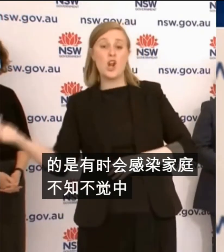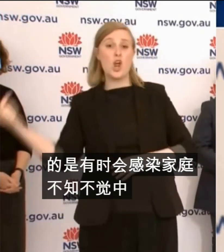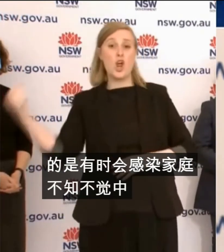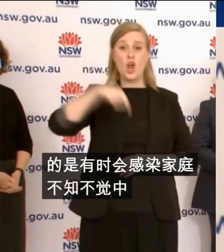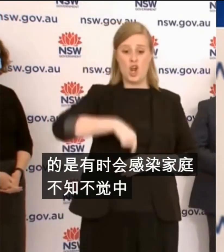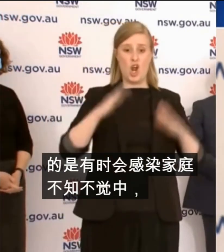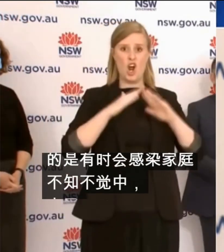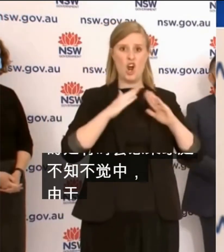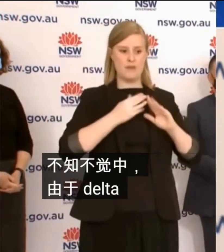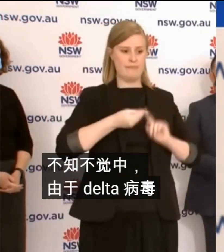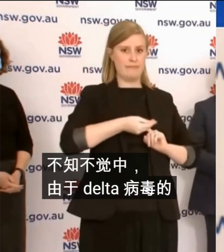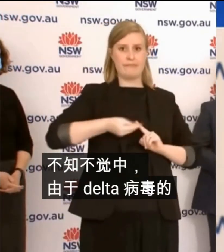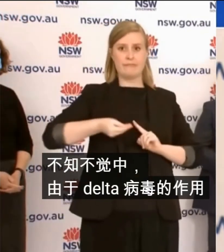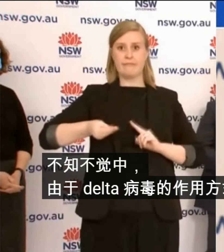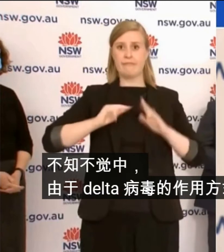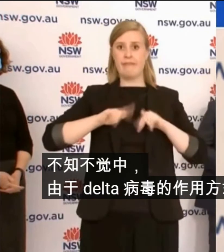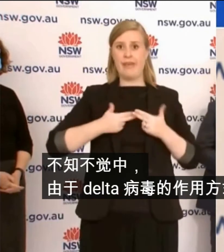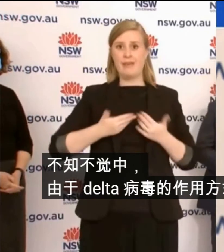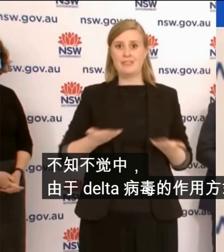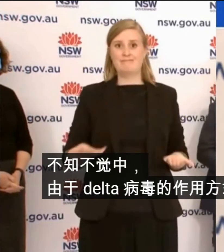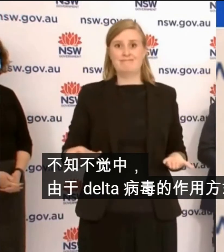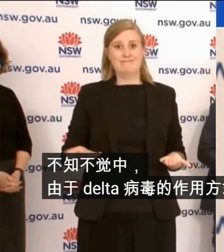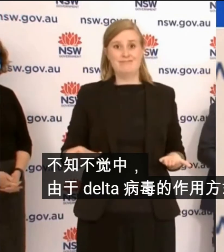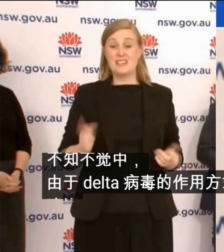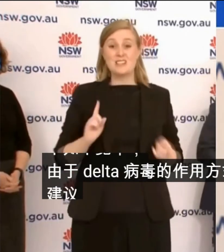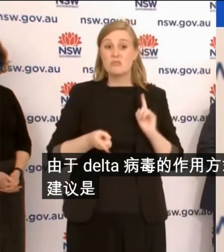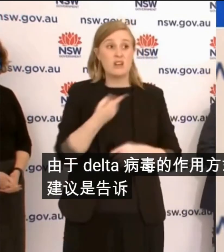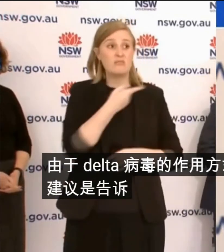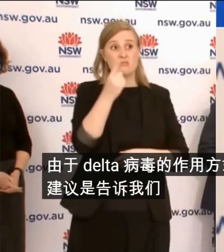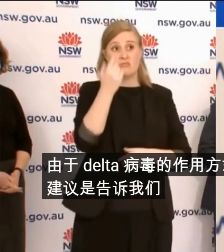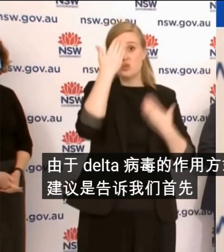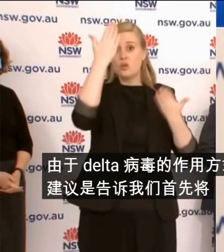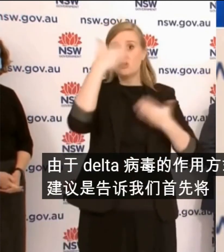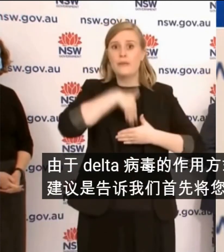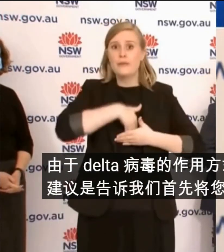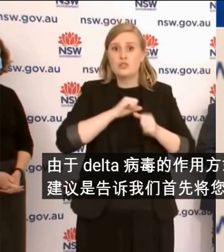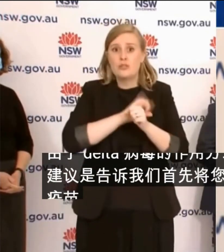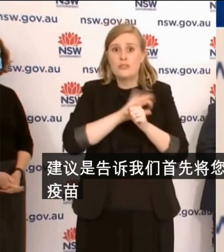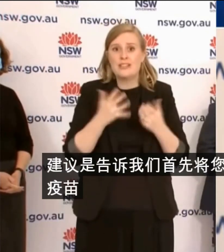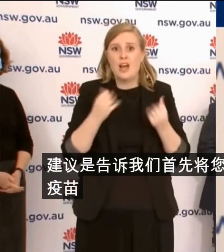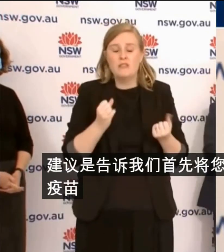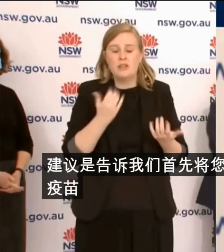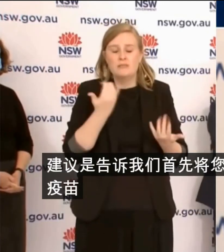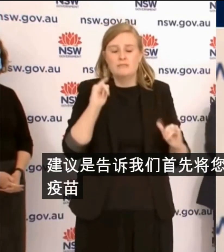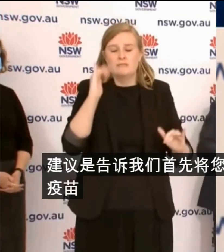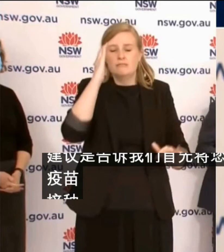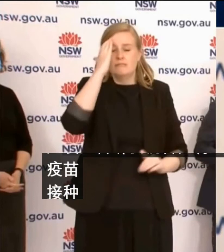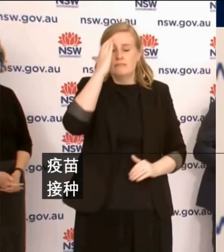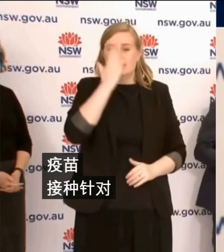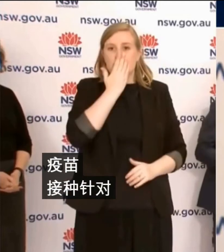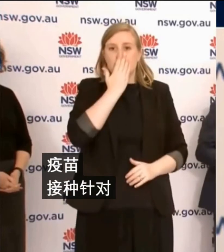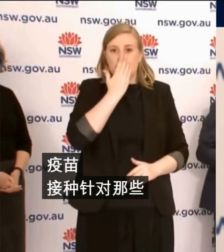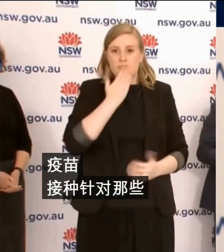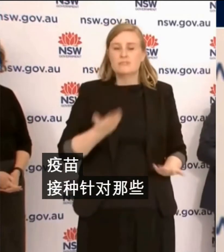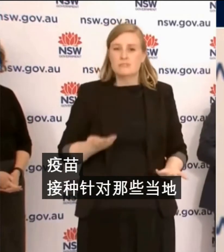unknowingly because of the way the Delta virus works. So the best health advice is telling us target your vaccinations in the